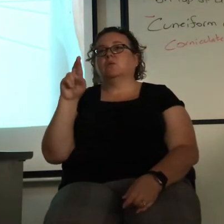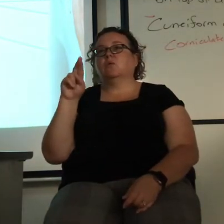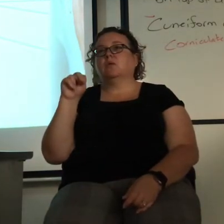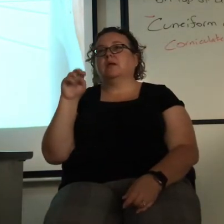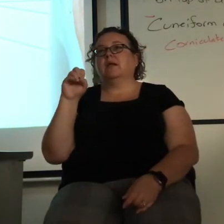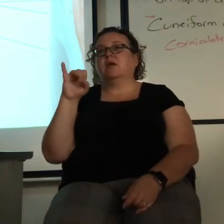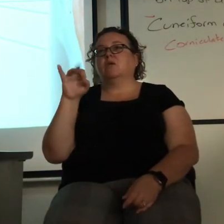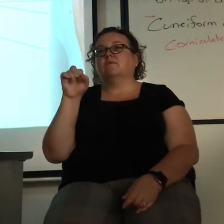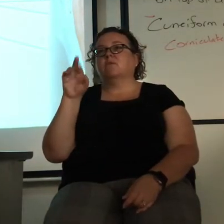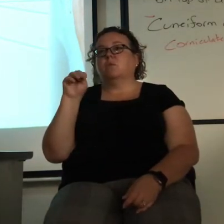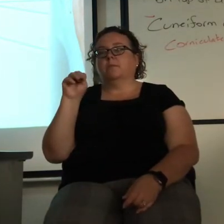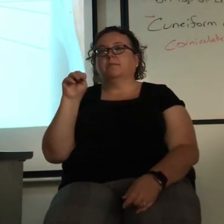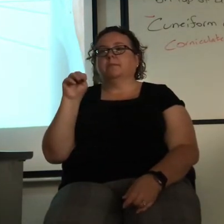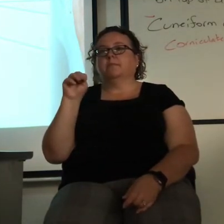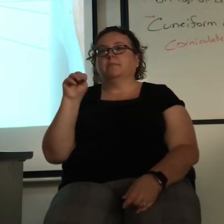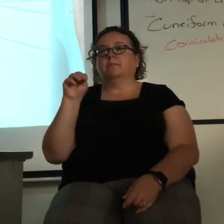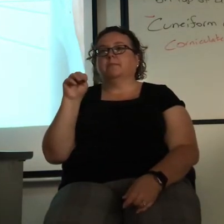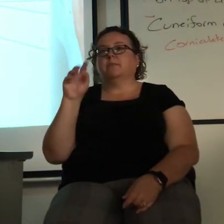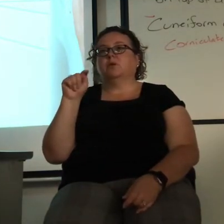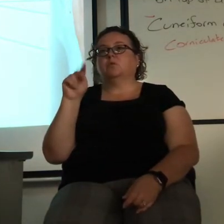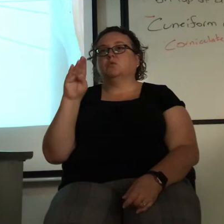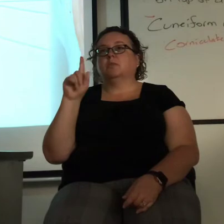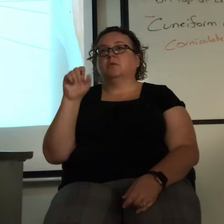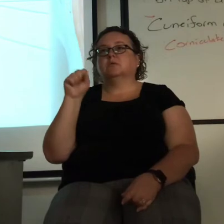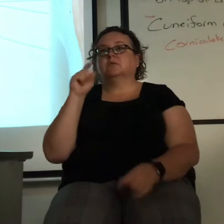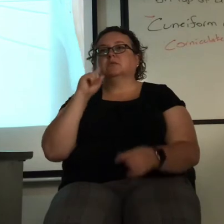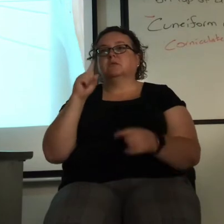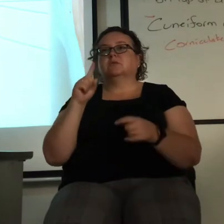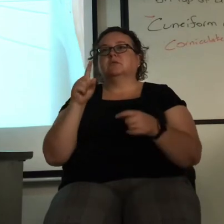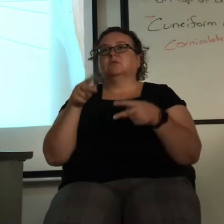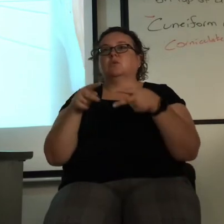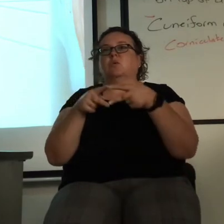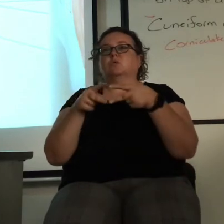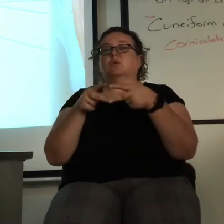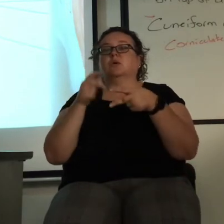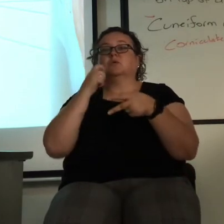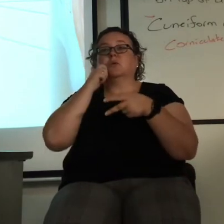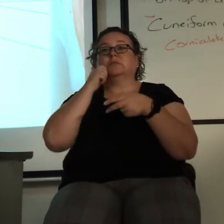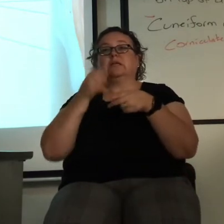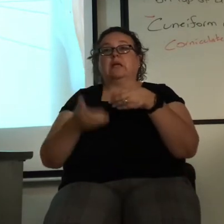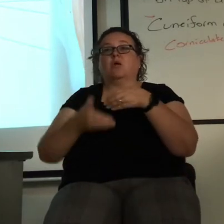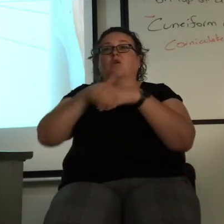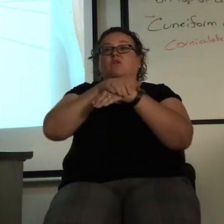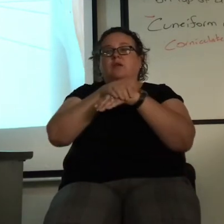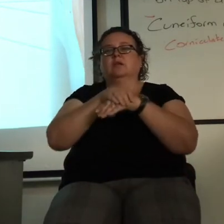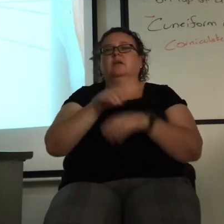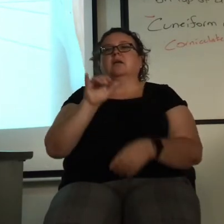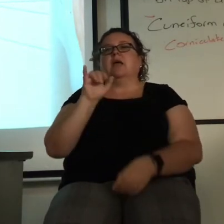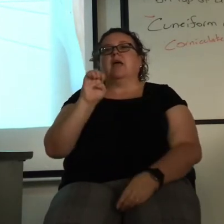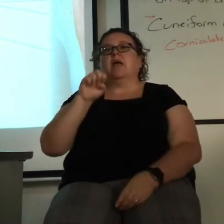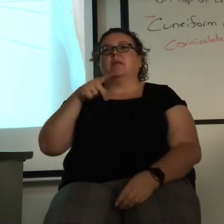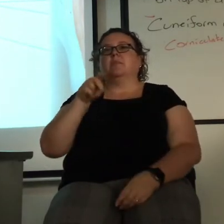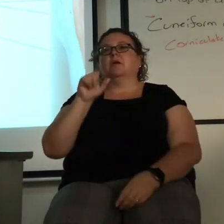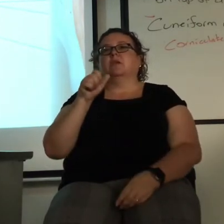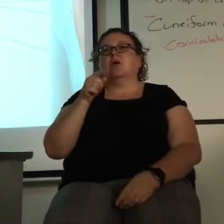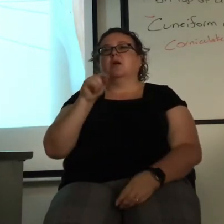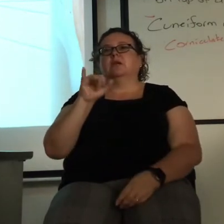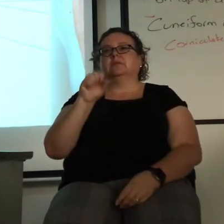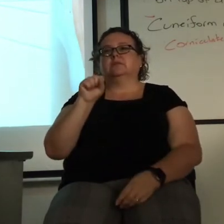let bumps slip by you here, and when you put the skin over it, that's epiglottis, which will cover the airway